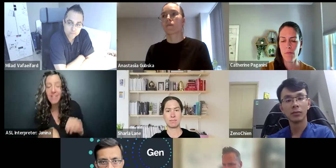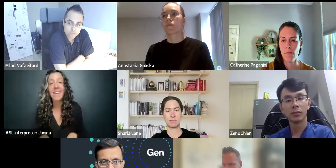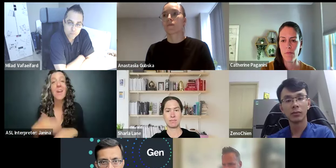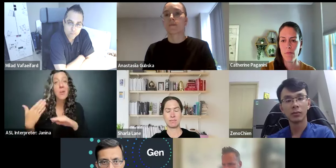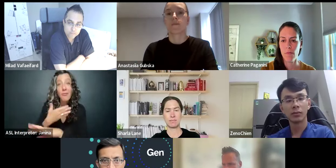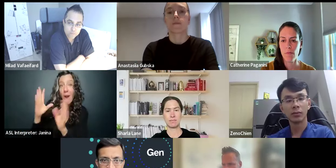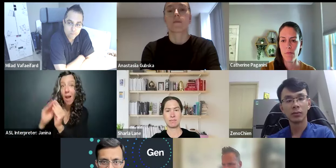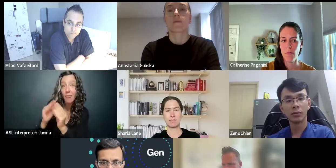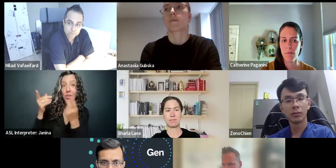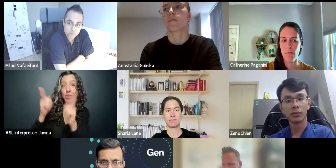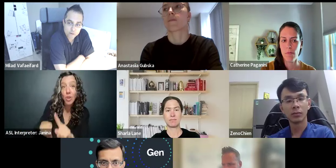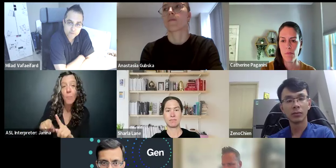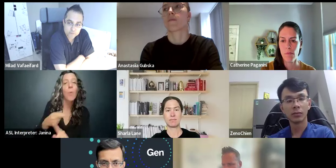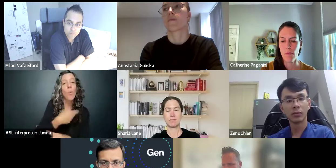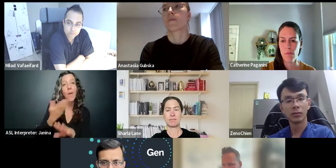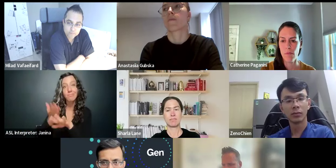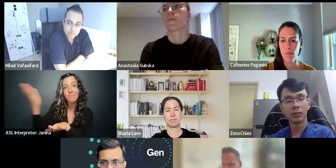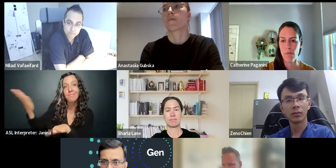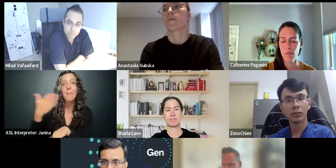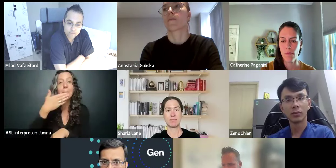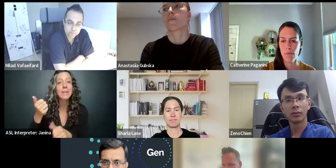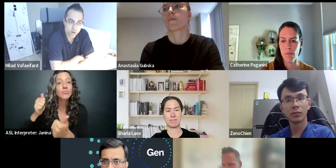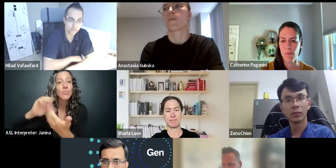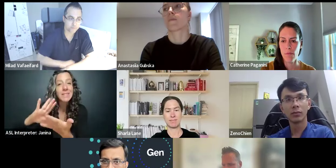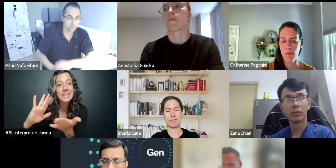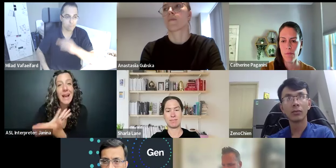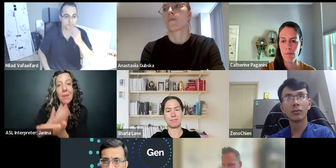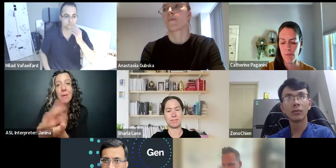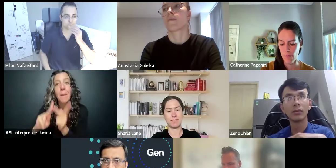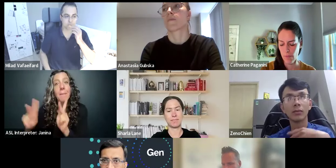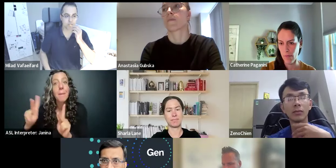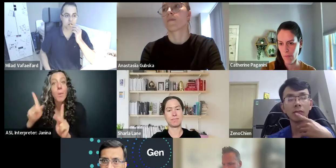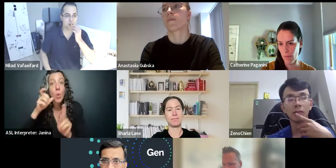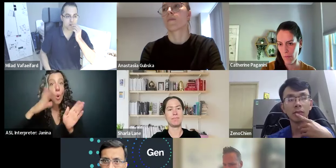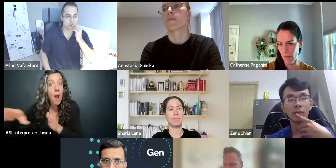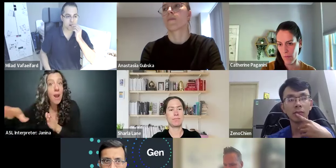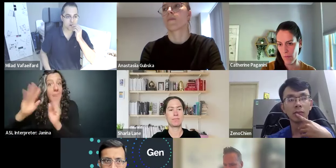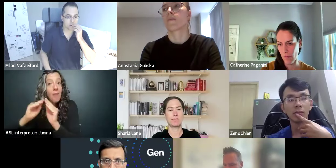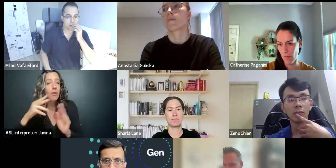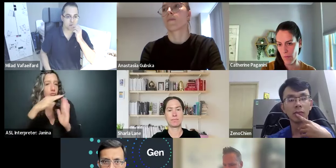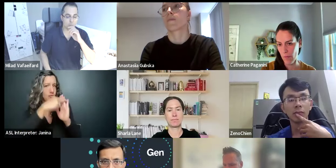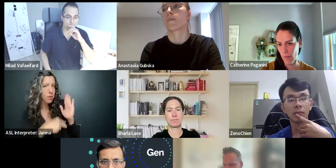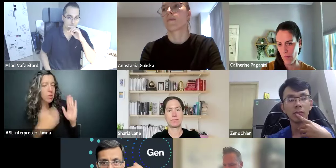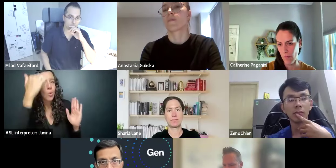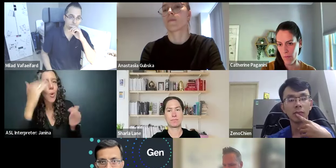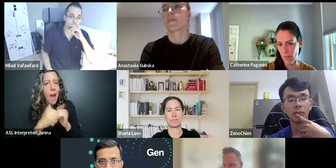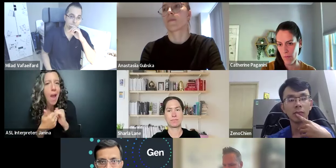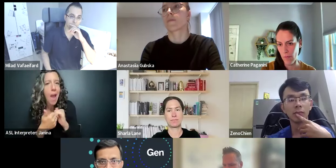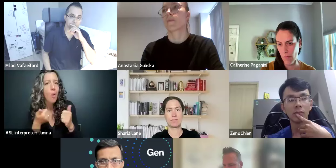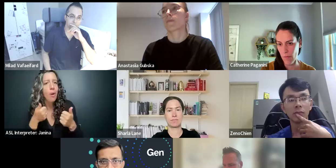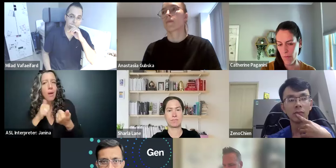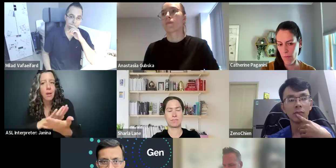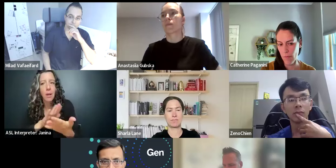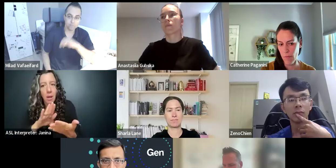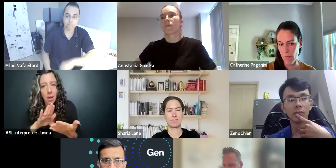chance to know what they can do. Most of the time, the inaccessibility is not because people don't want to